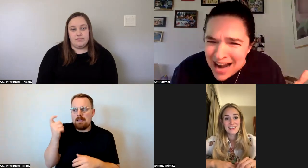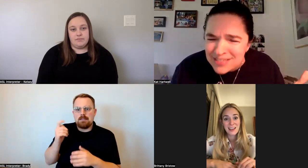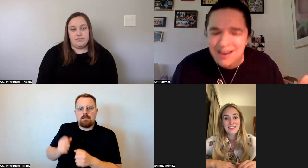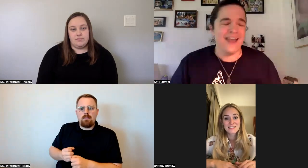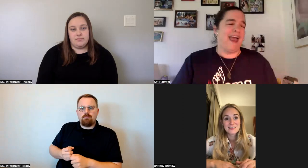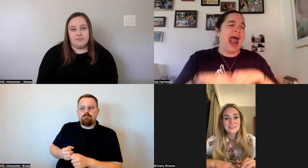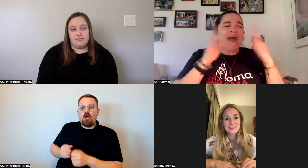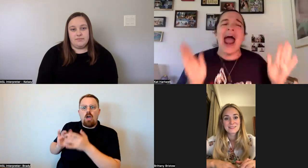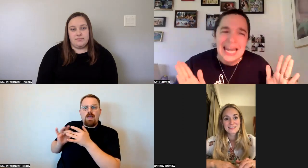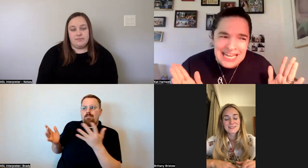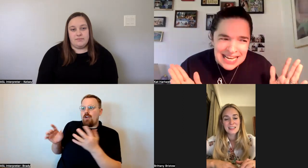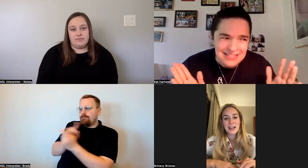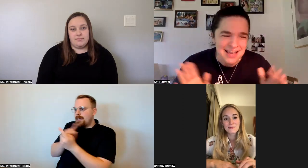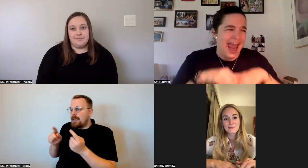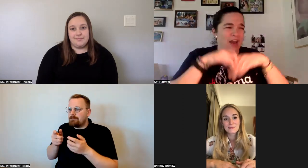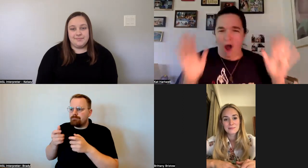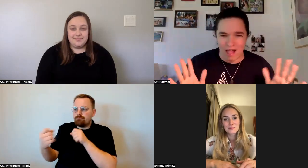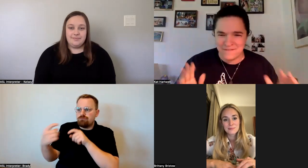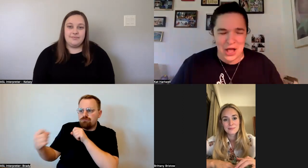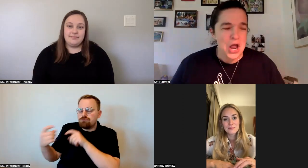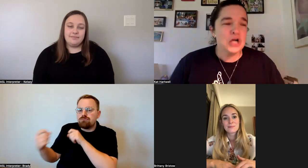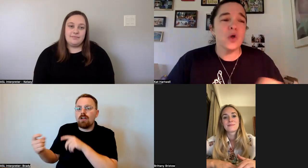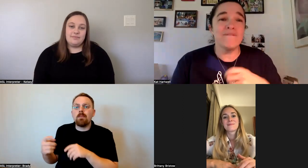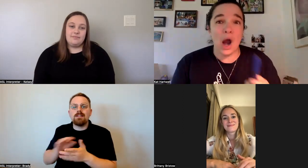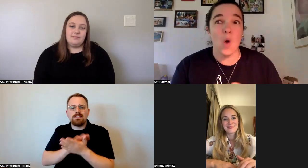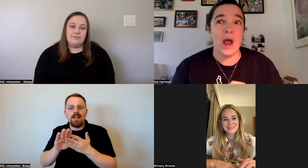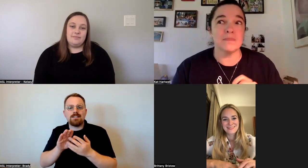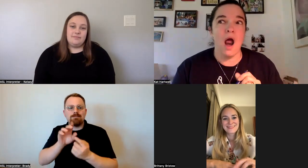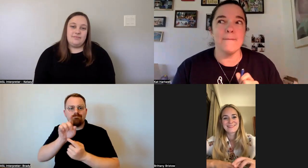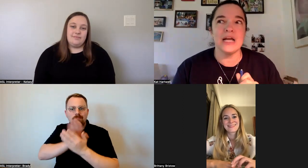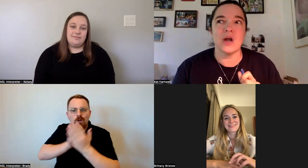the event and the Heimlich and all of it. So I